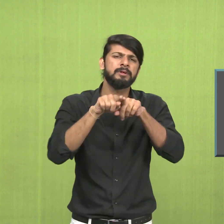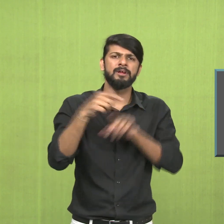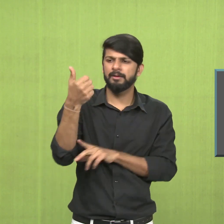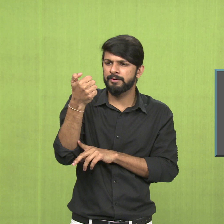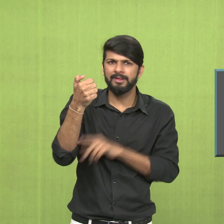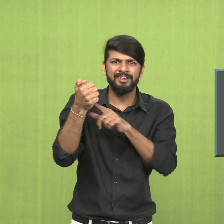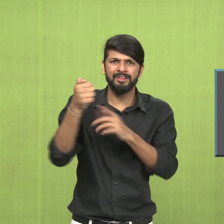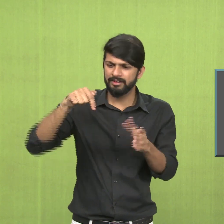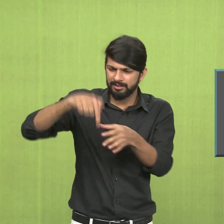Ink,